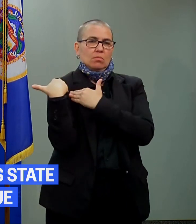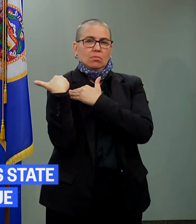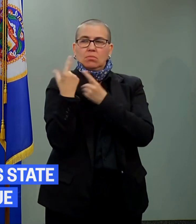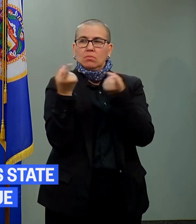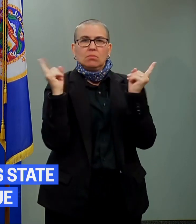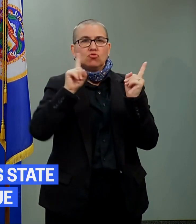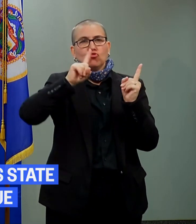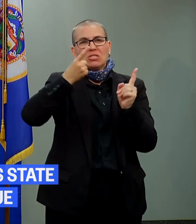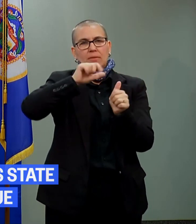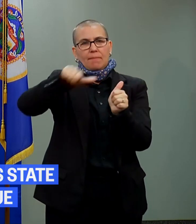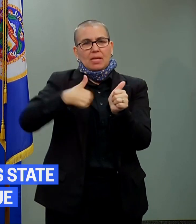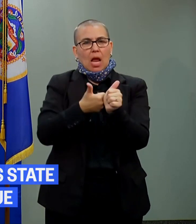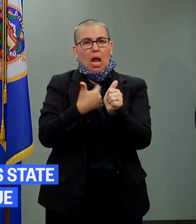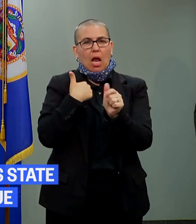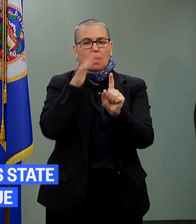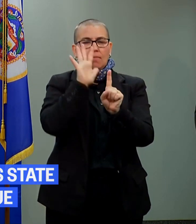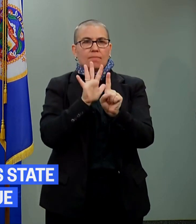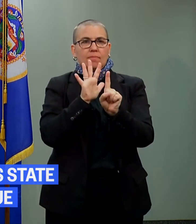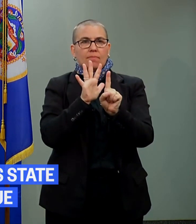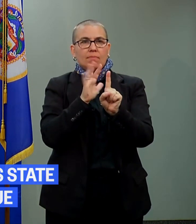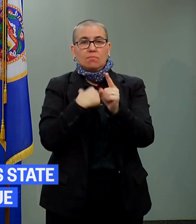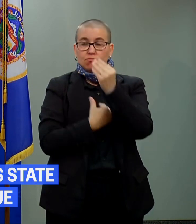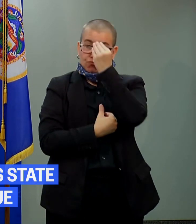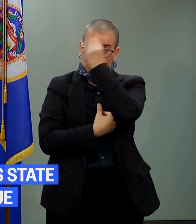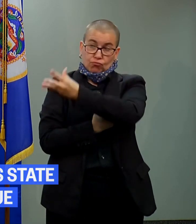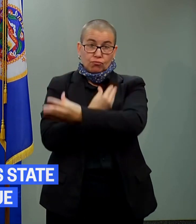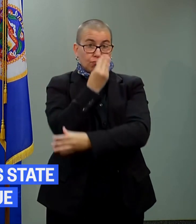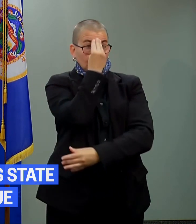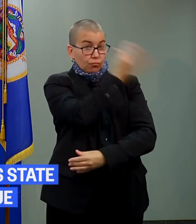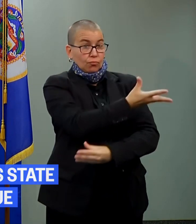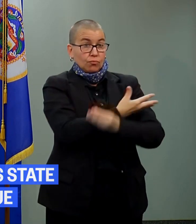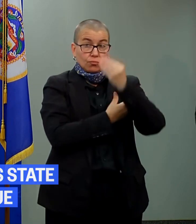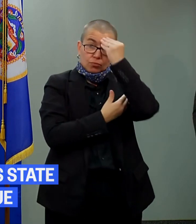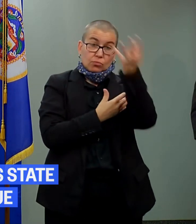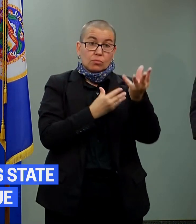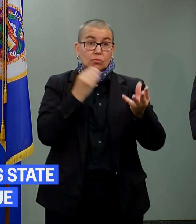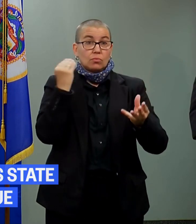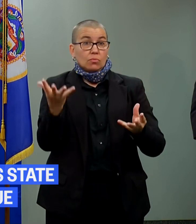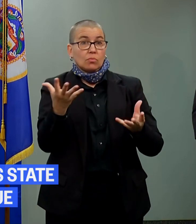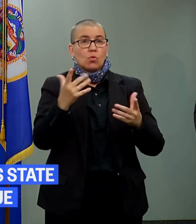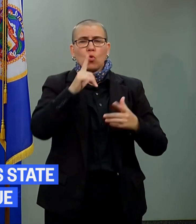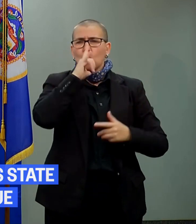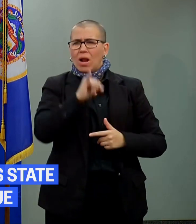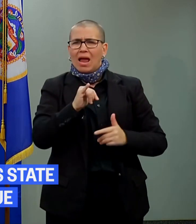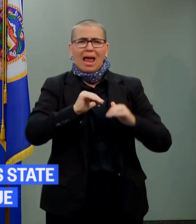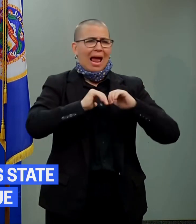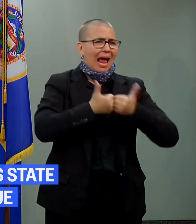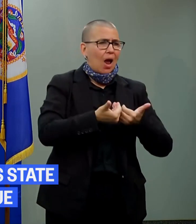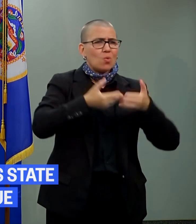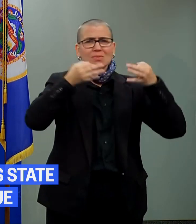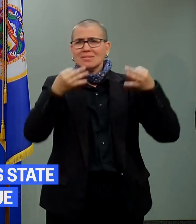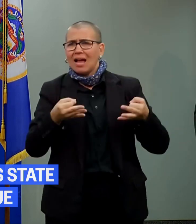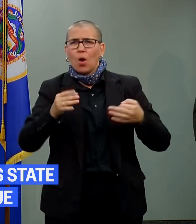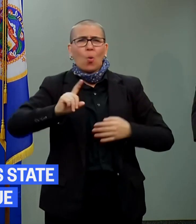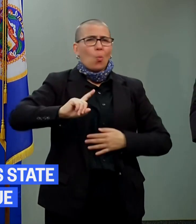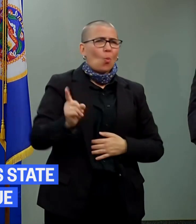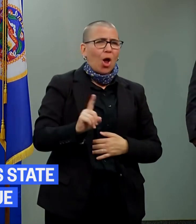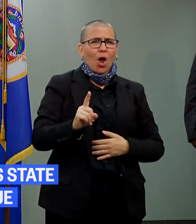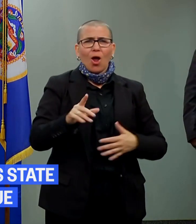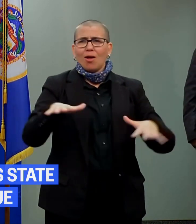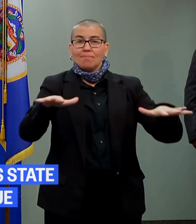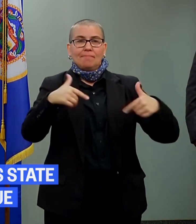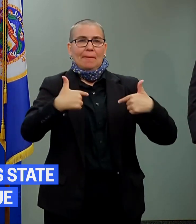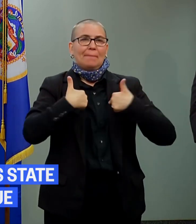operate, the outcomes of that and how that was conducted and the guidance to them falls back with me.